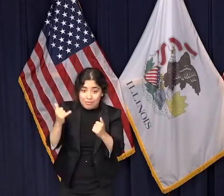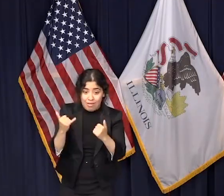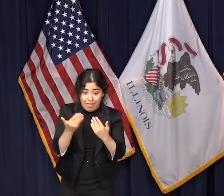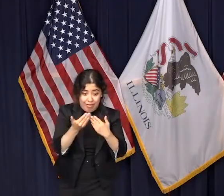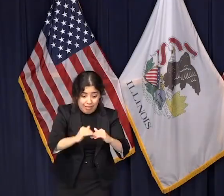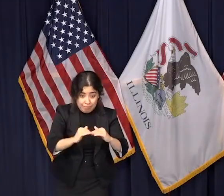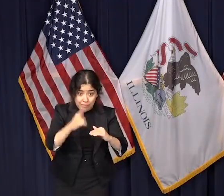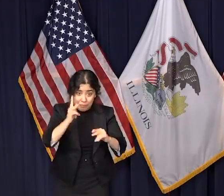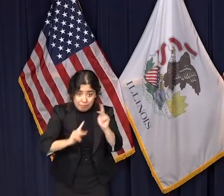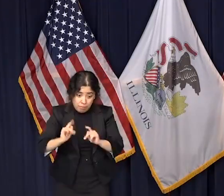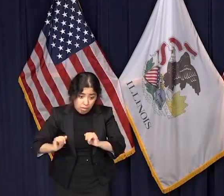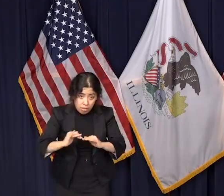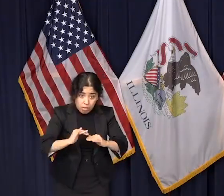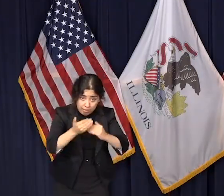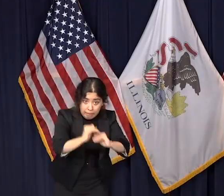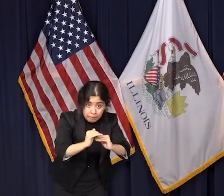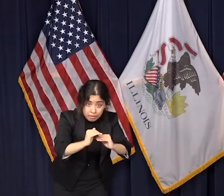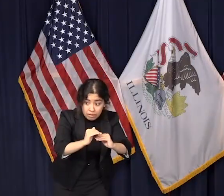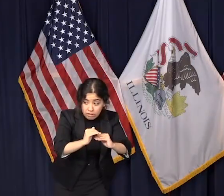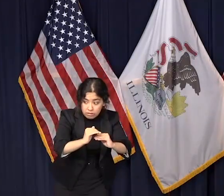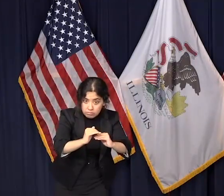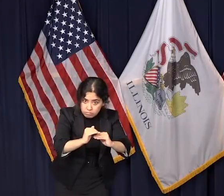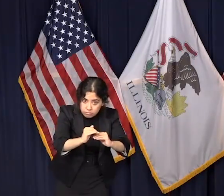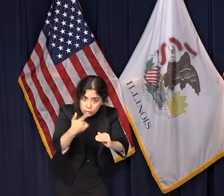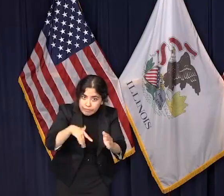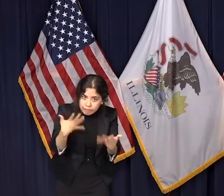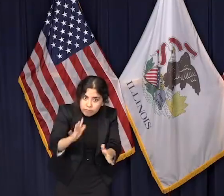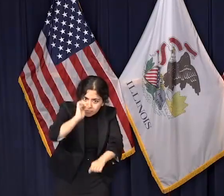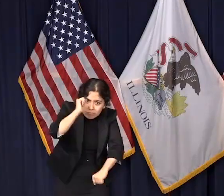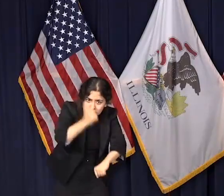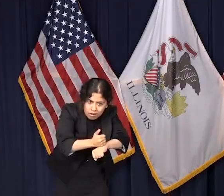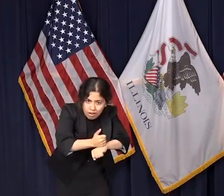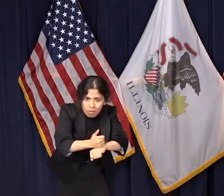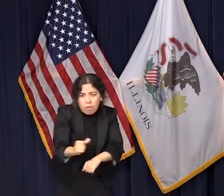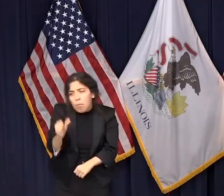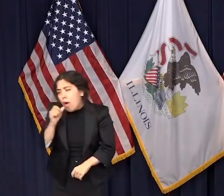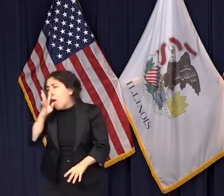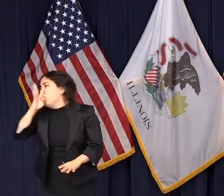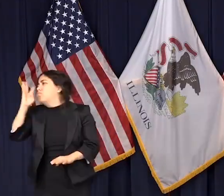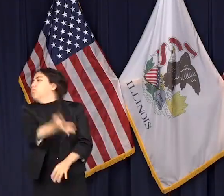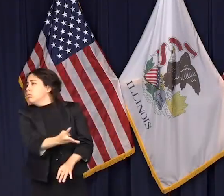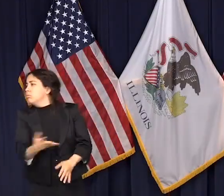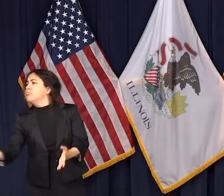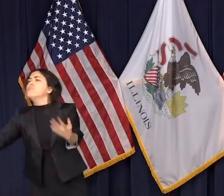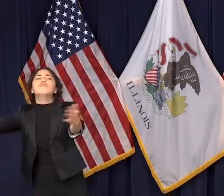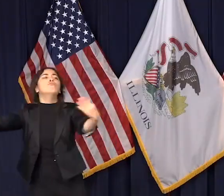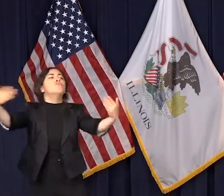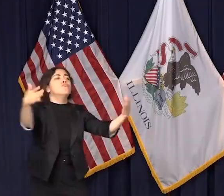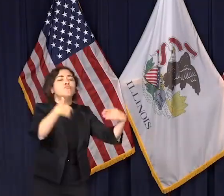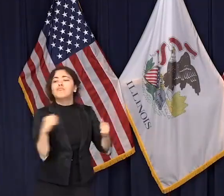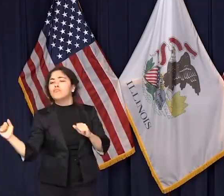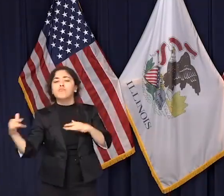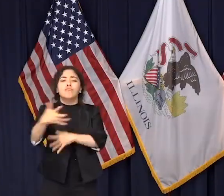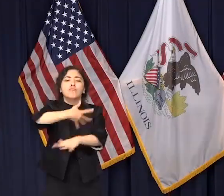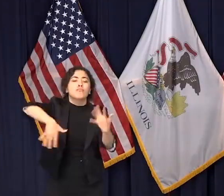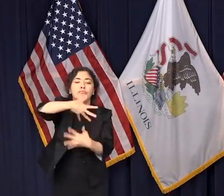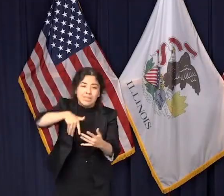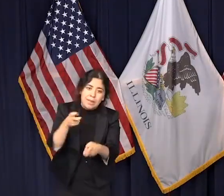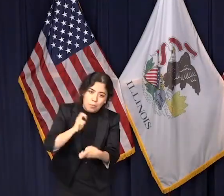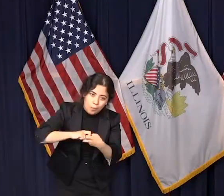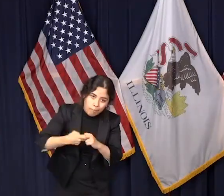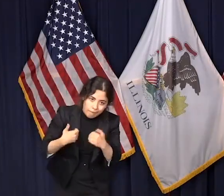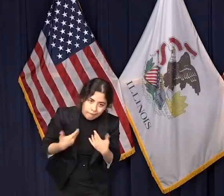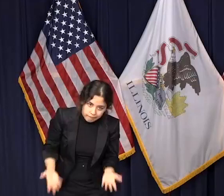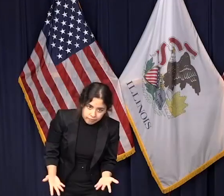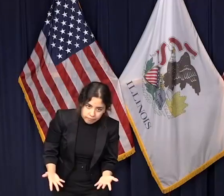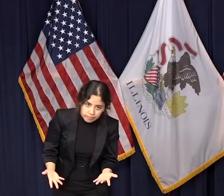are. But when people don't abide by those, when bars don't abide by those, it really creates a problem. And that isn't the only place. I'm not